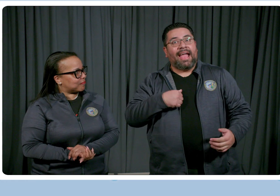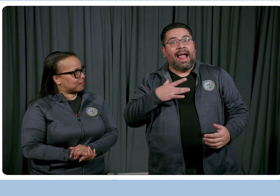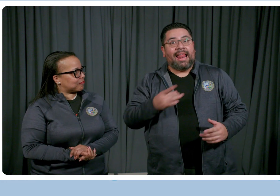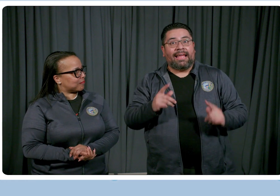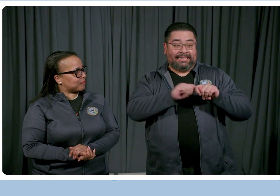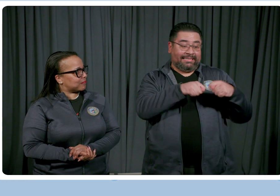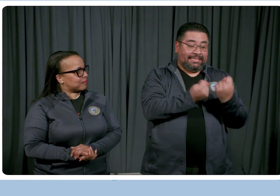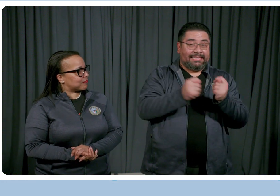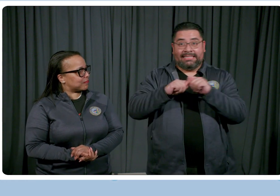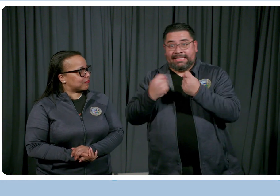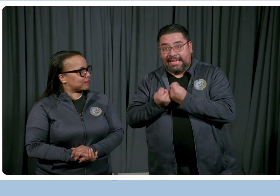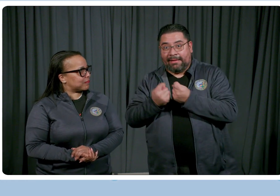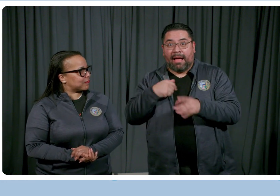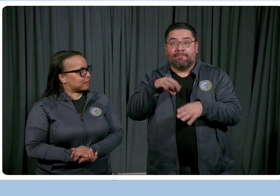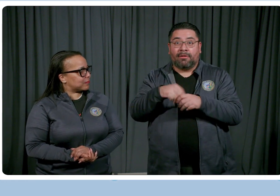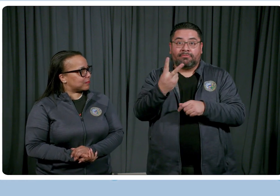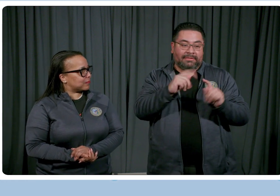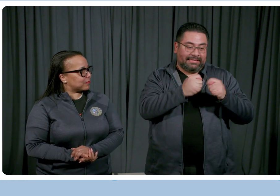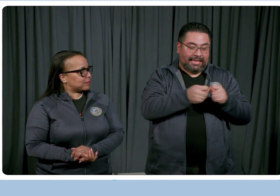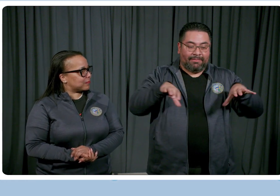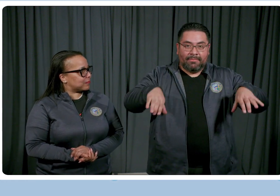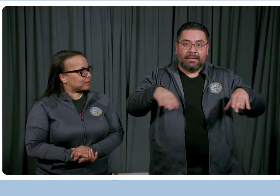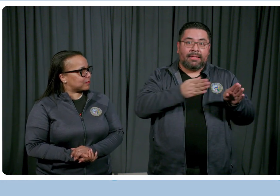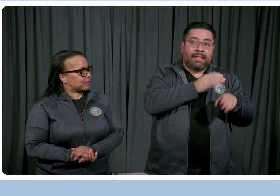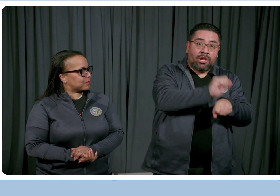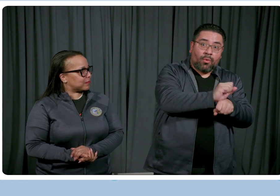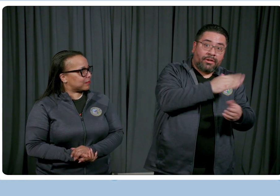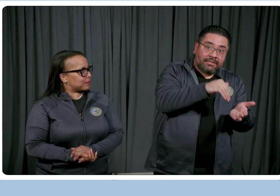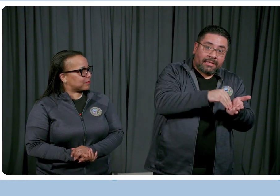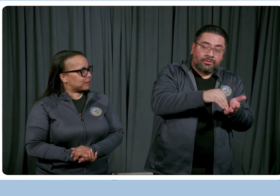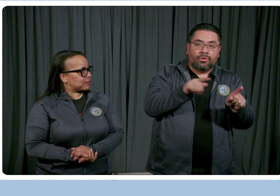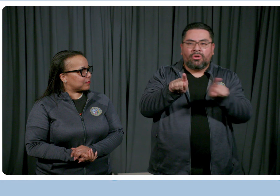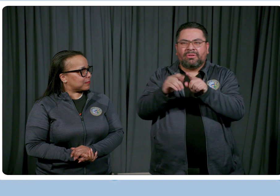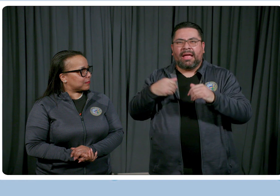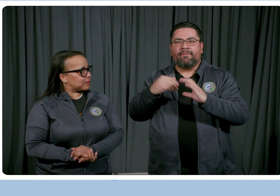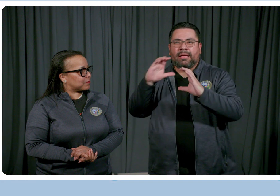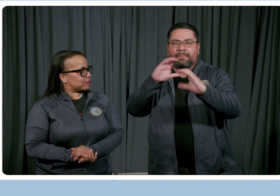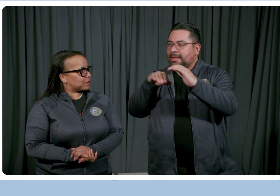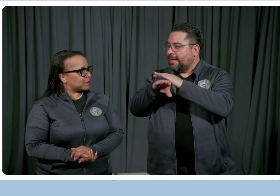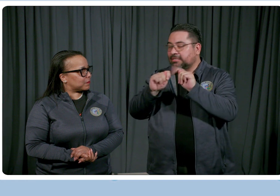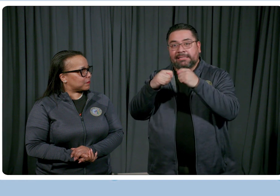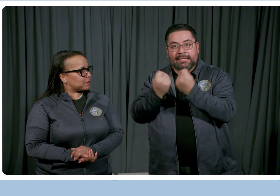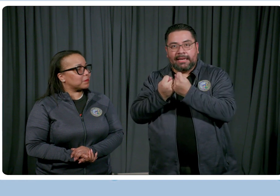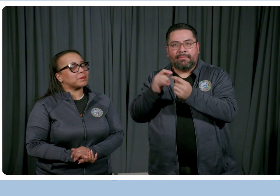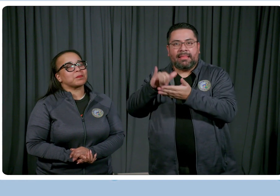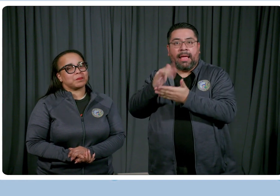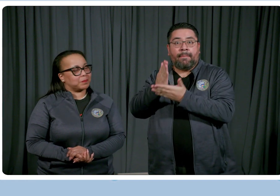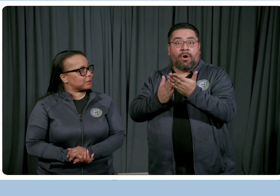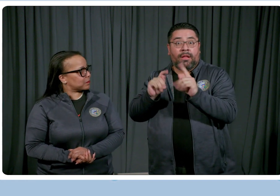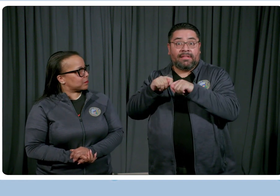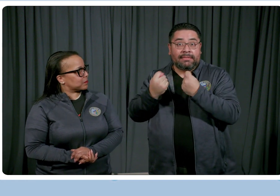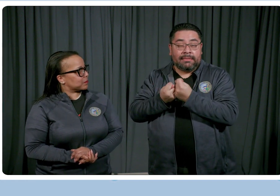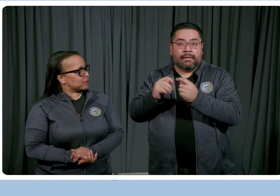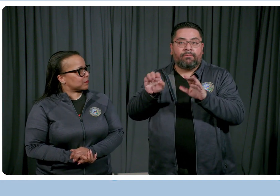like the teams. I'm part of more than one team. So the Career Center, then we have the Communication Access team, which is that part of